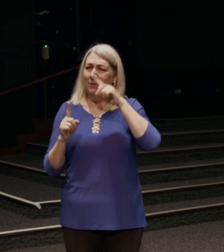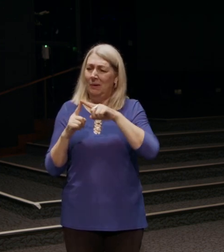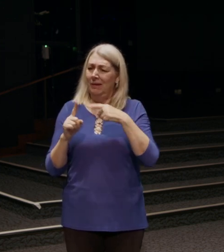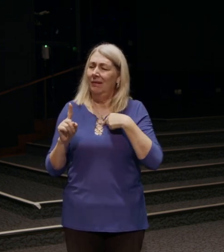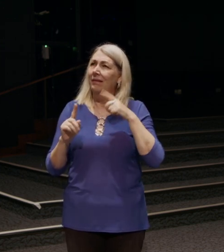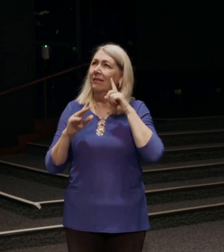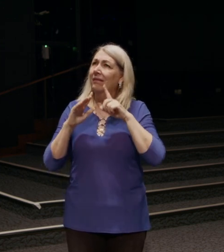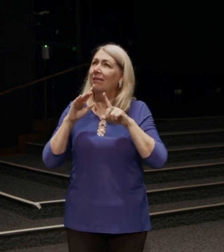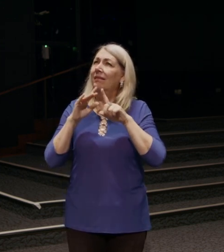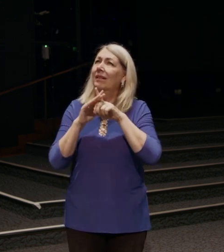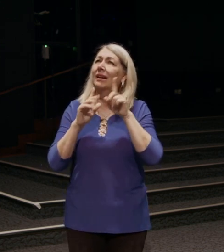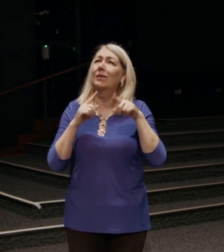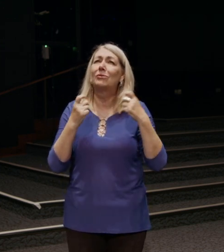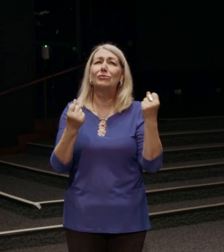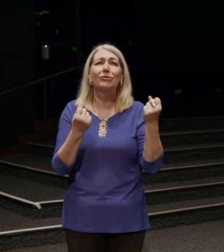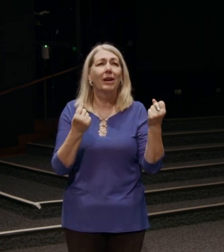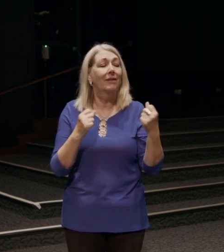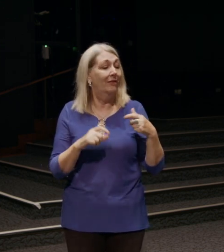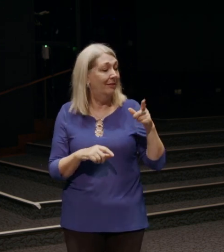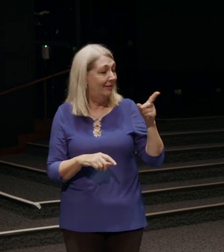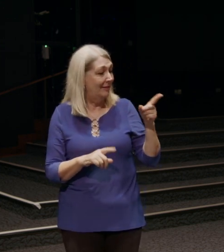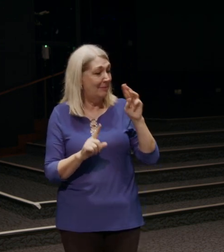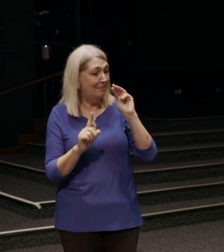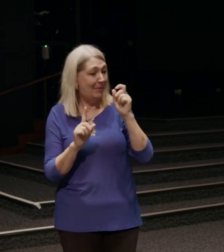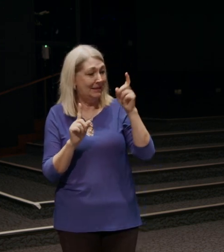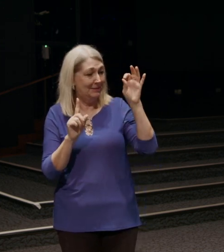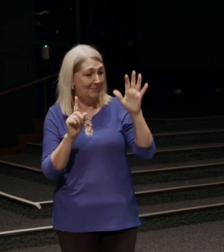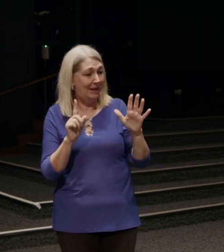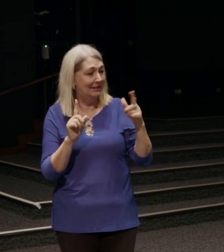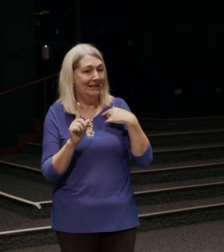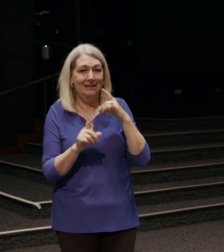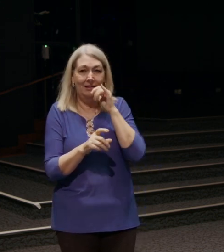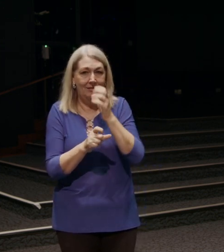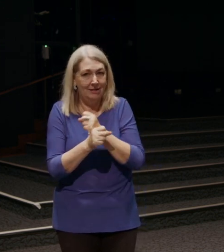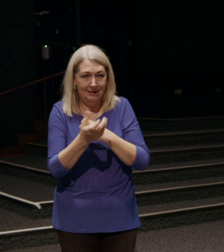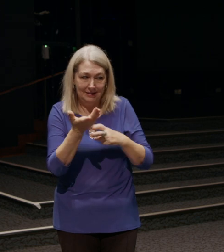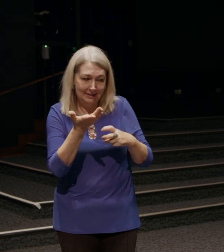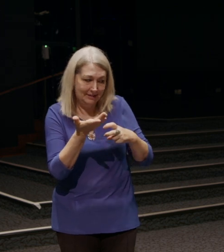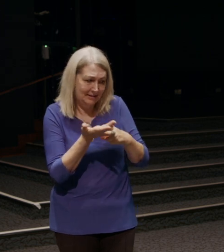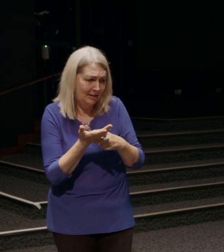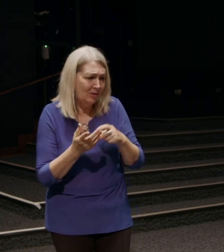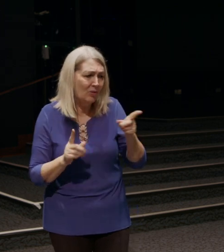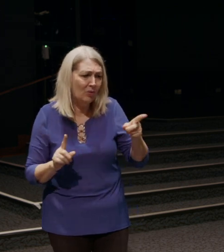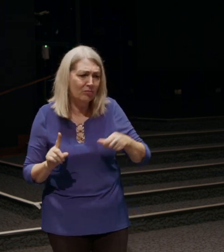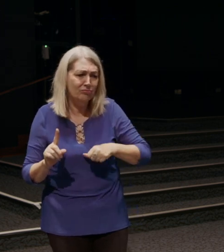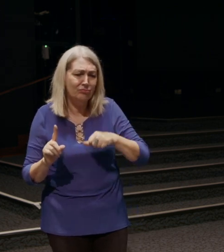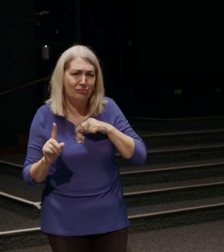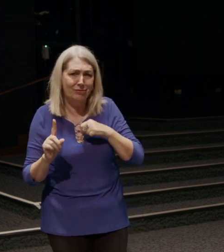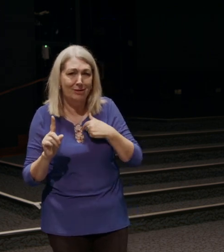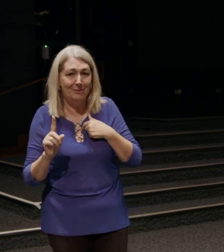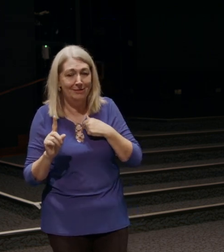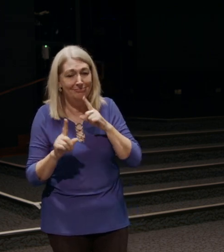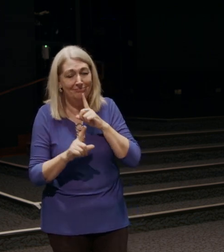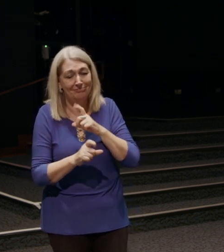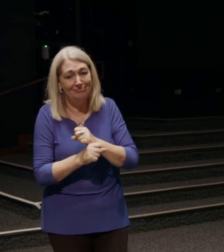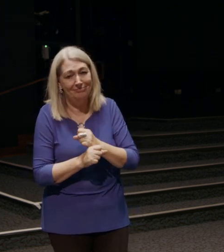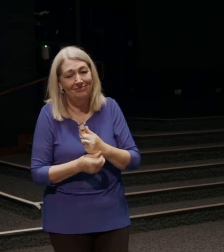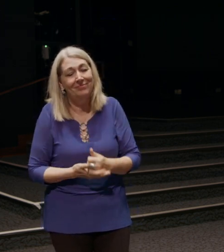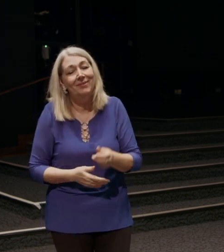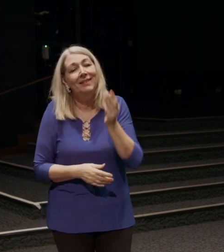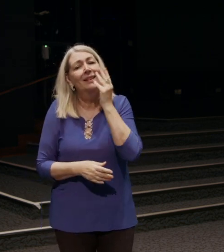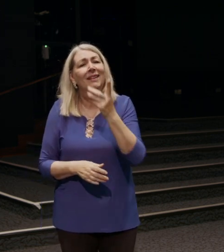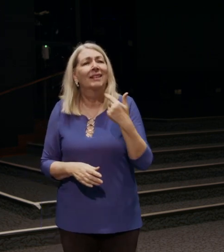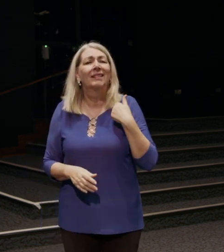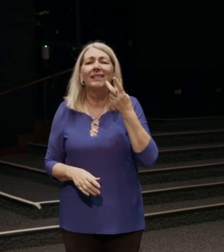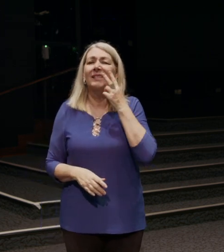with driving. And Pastor Max, if you're watching this, I did not get a ticket. You'd be very proud of me. But the other day, I had